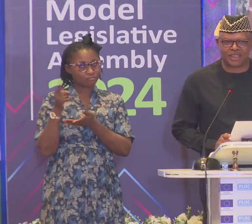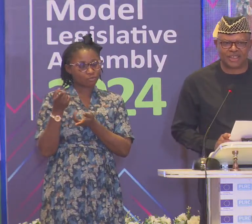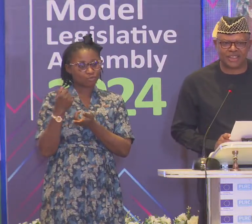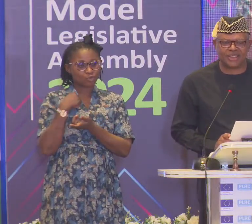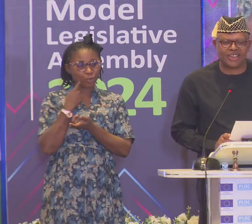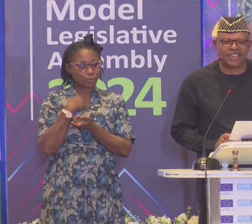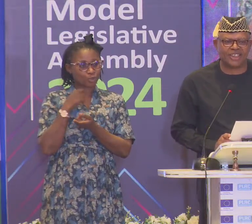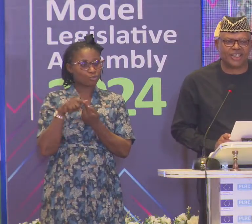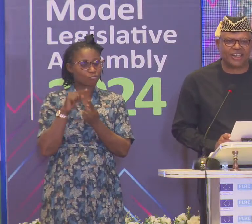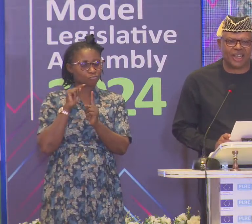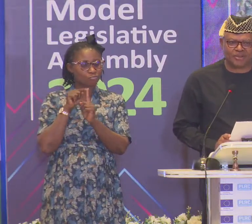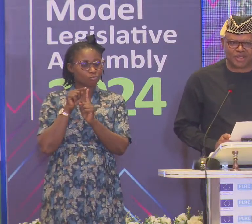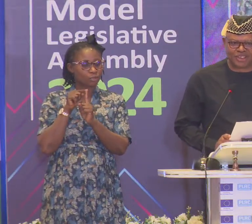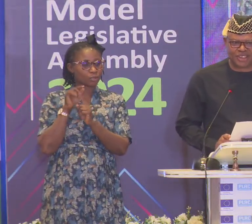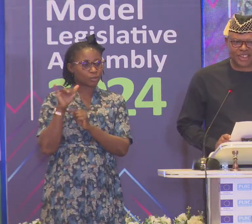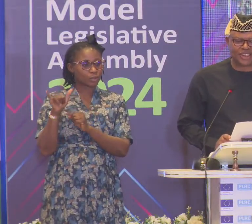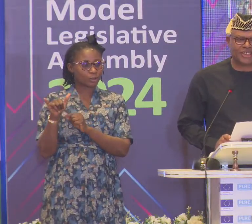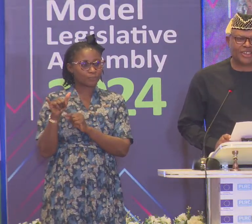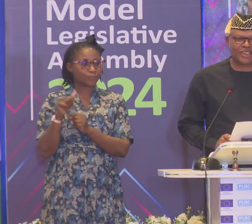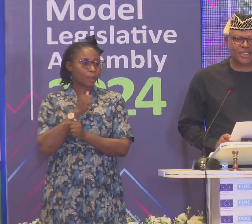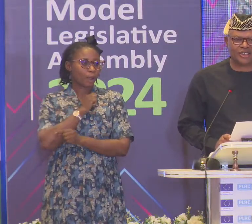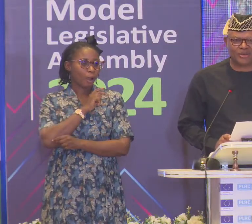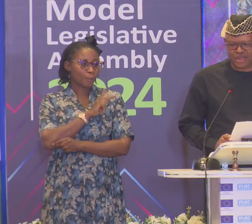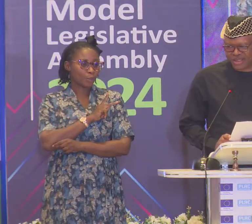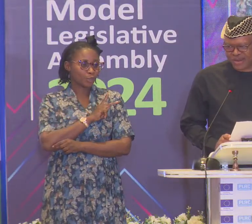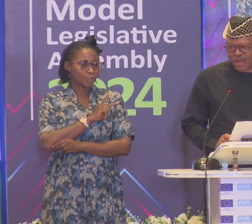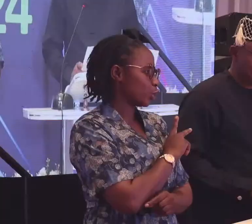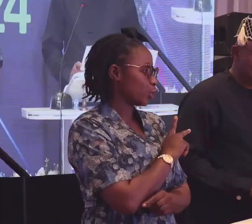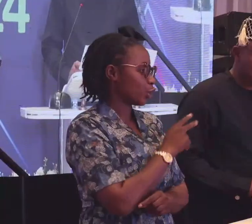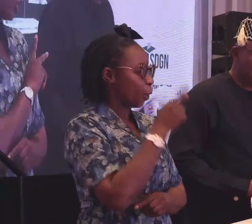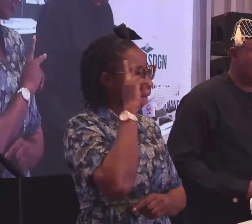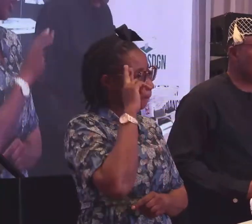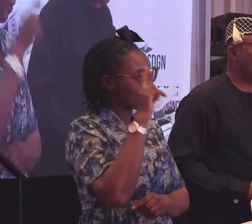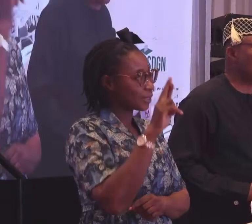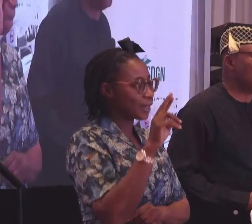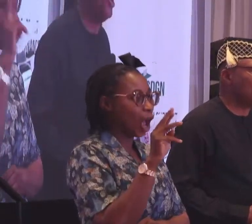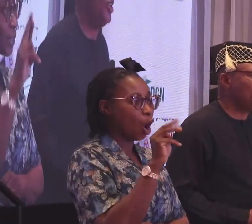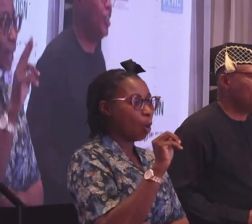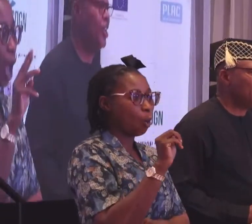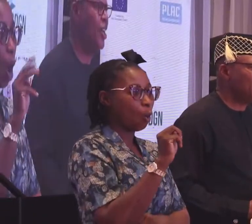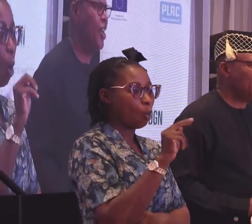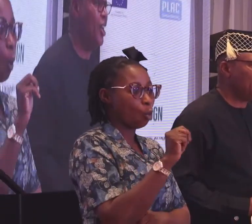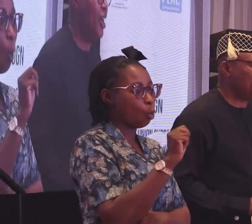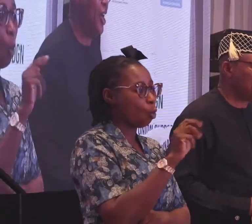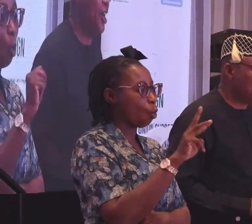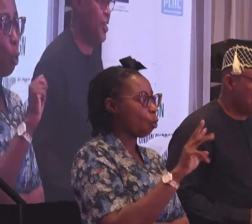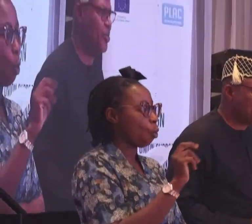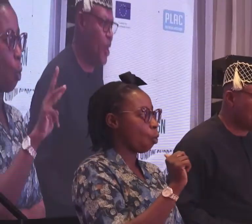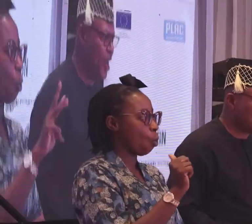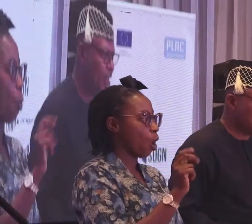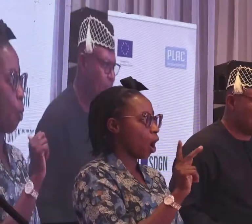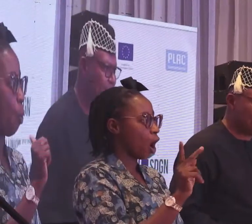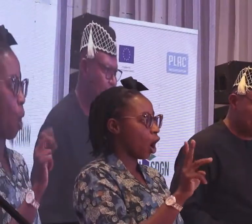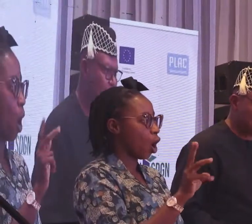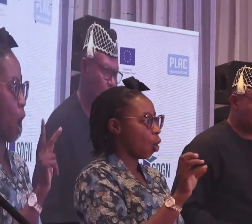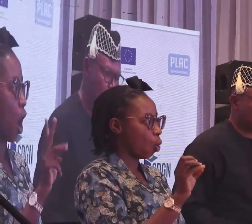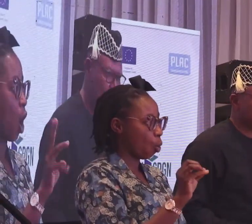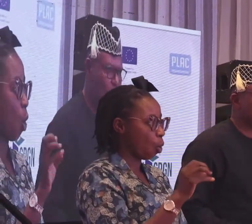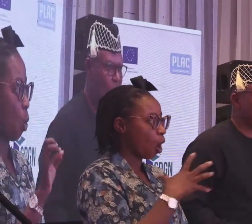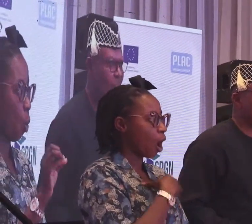particularly appreciate Mr. Wankwo and Plac in